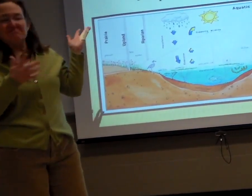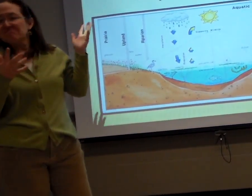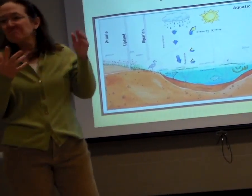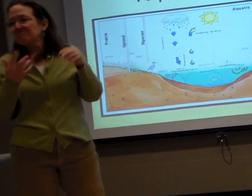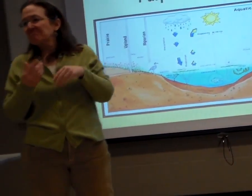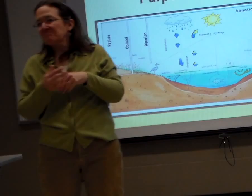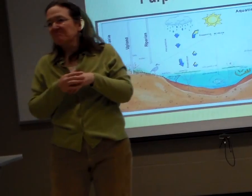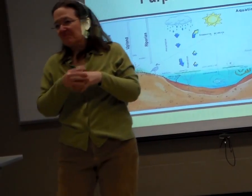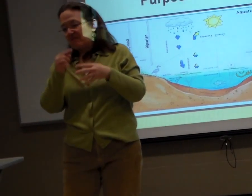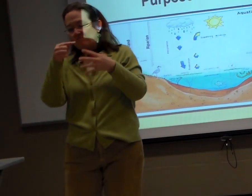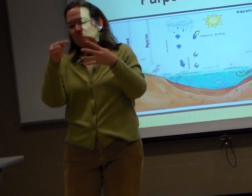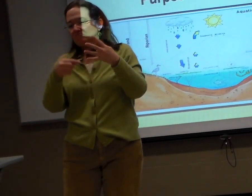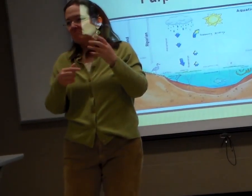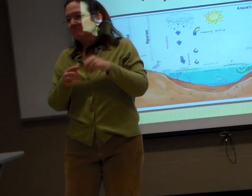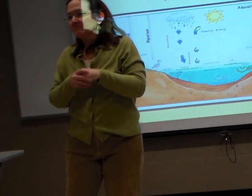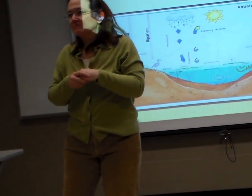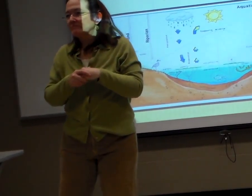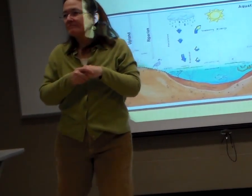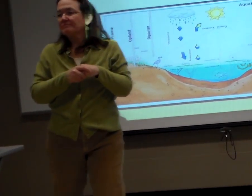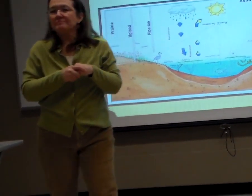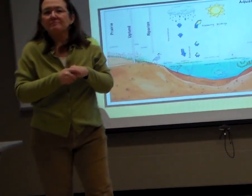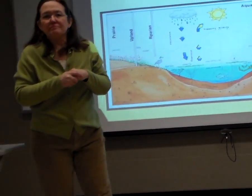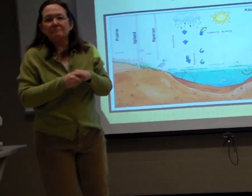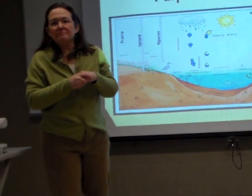So it has many functions.